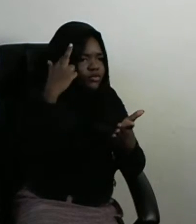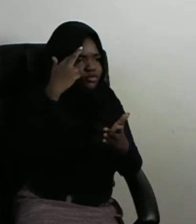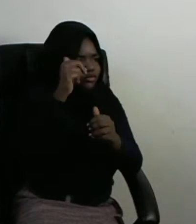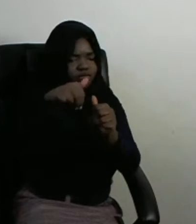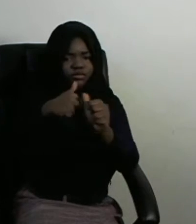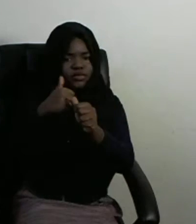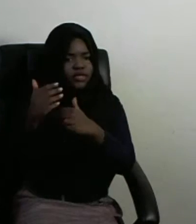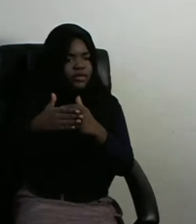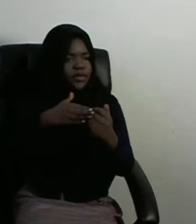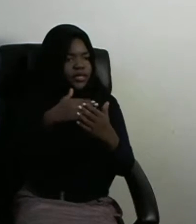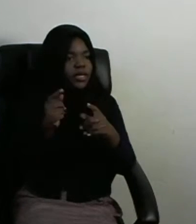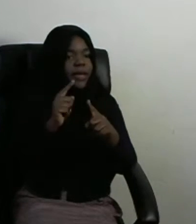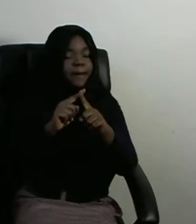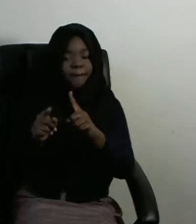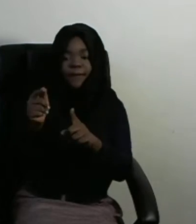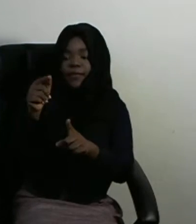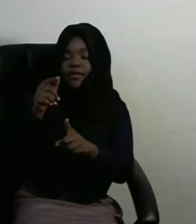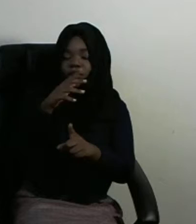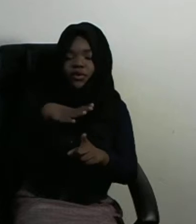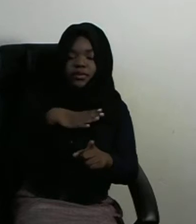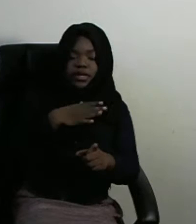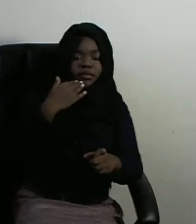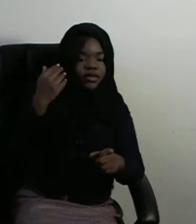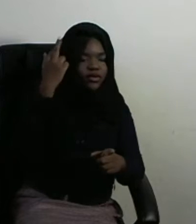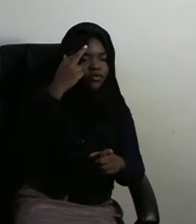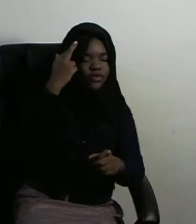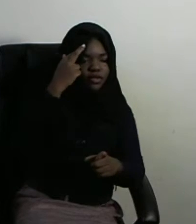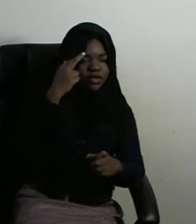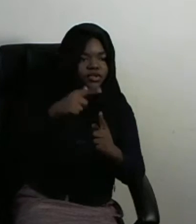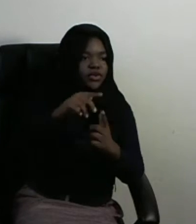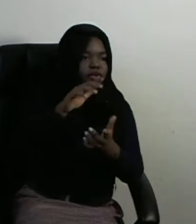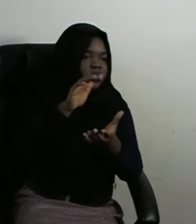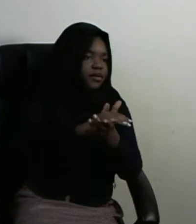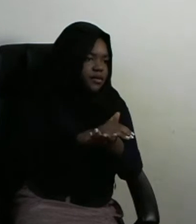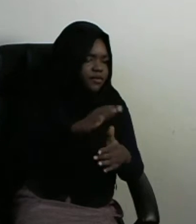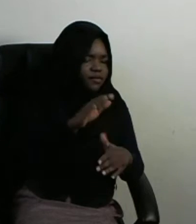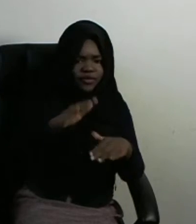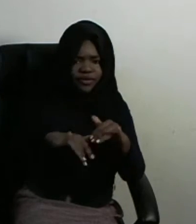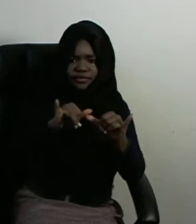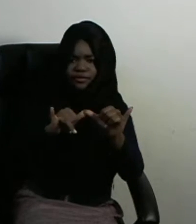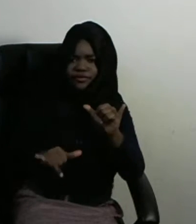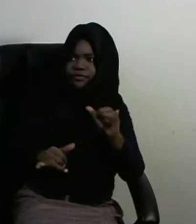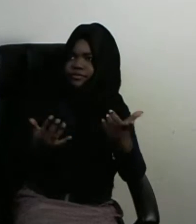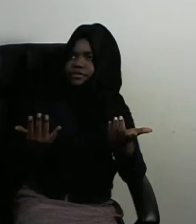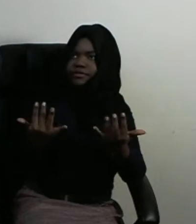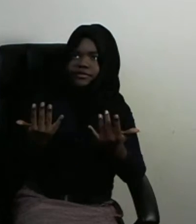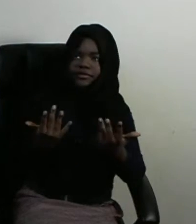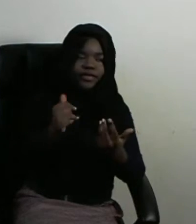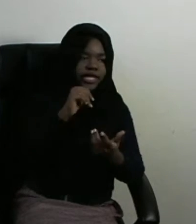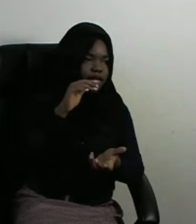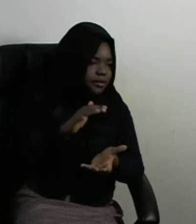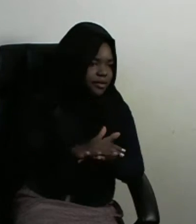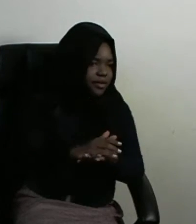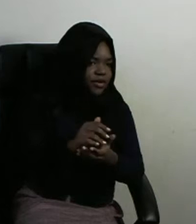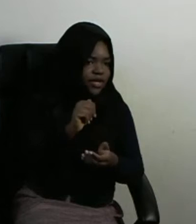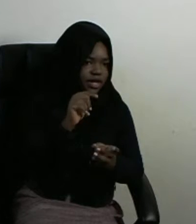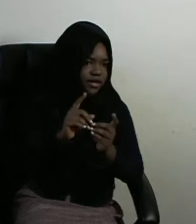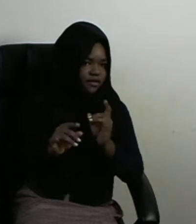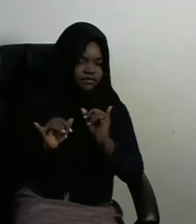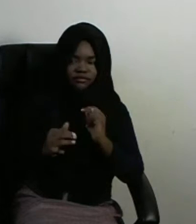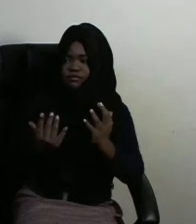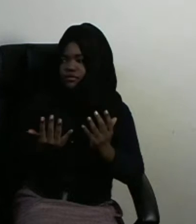may be, but she has better reason to get married rather than stay hanging, not married and not